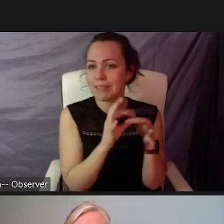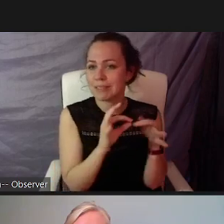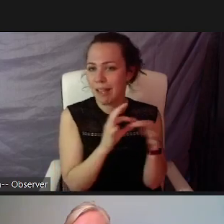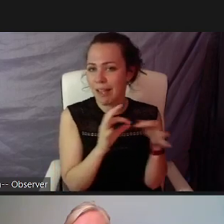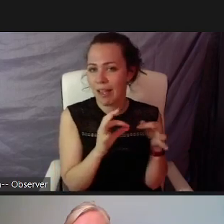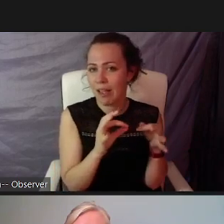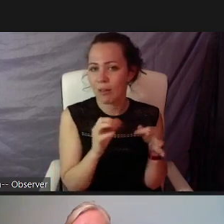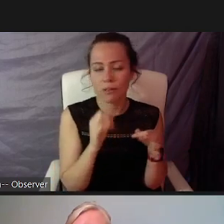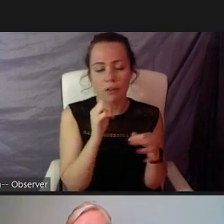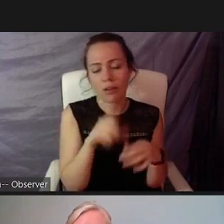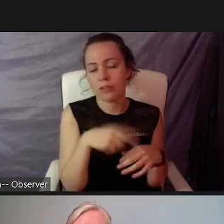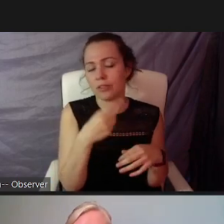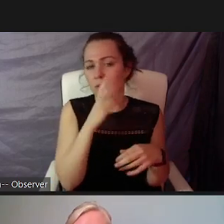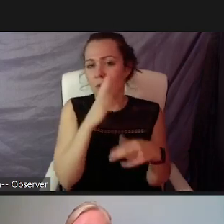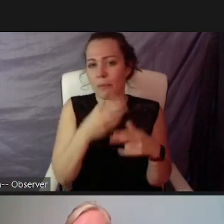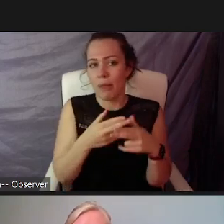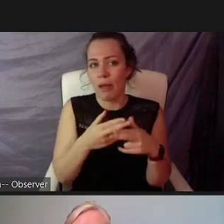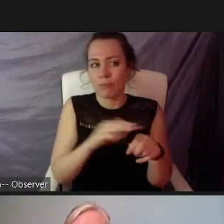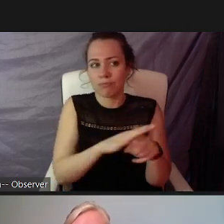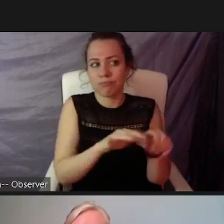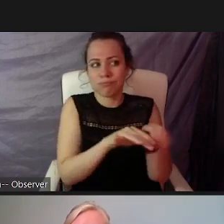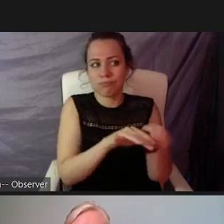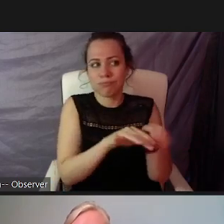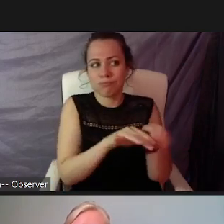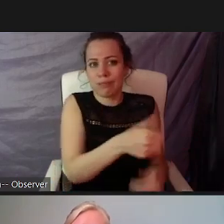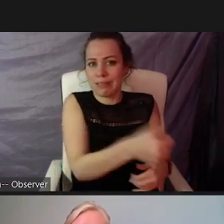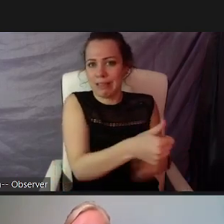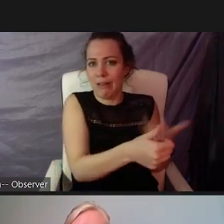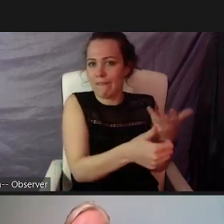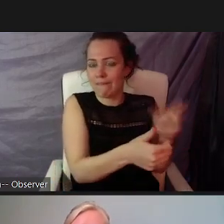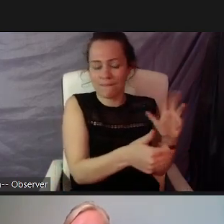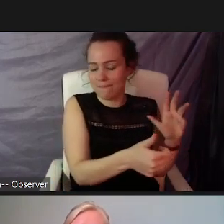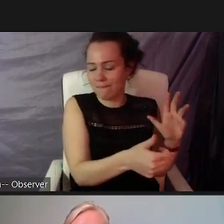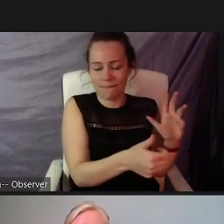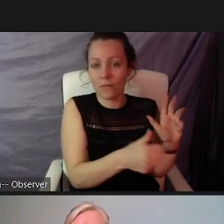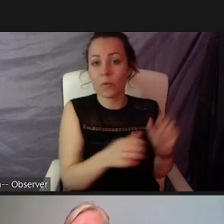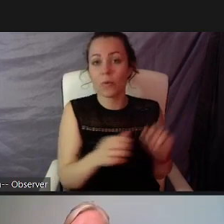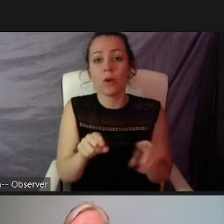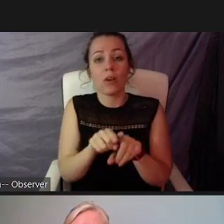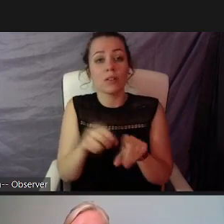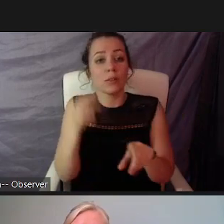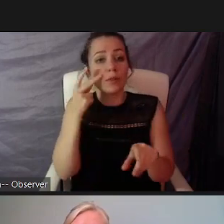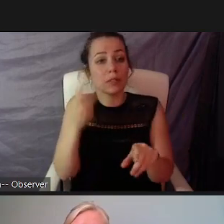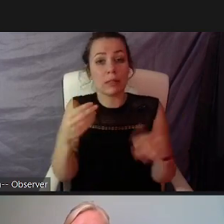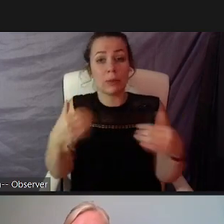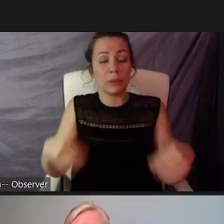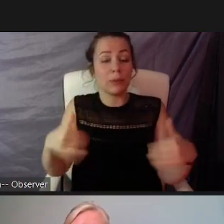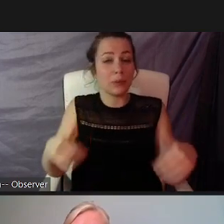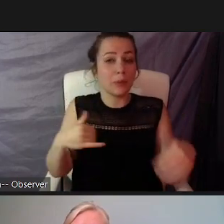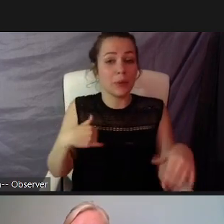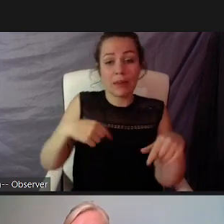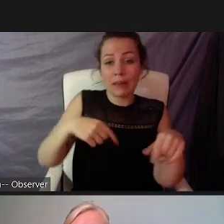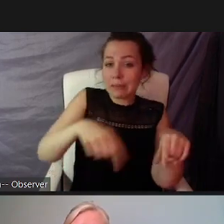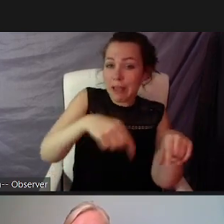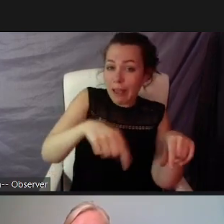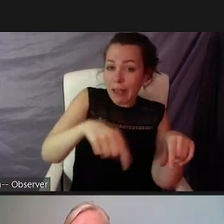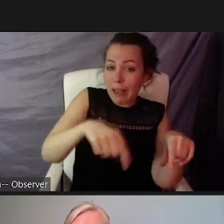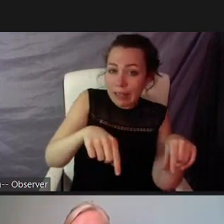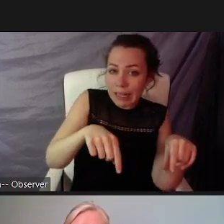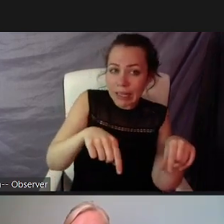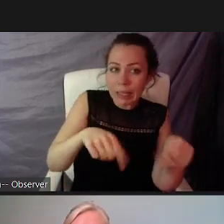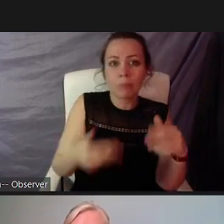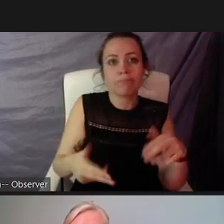just talking about an outbreak of COVID-19. What we're also seeing is an increase in the anxiety that people